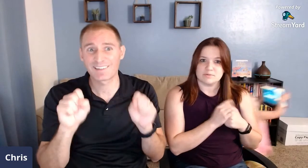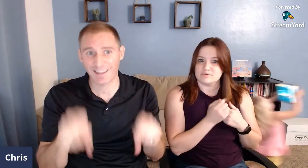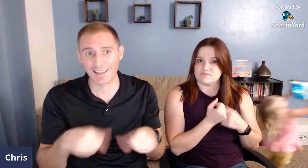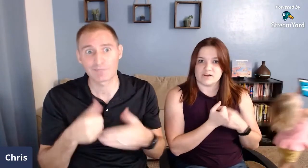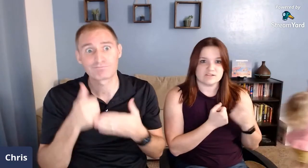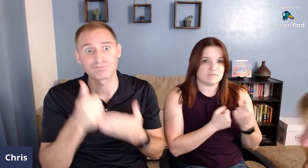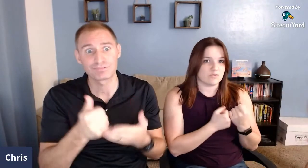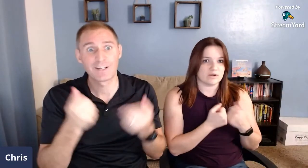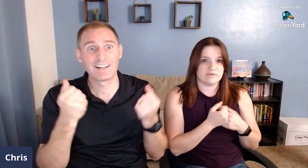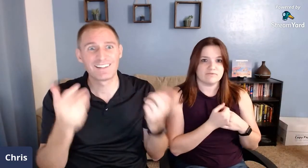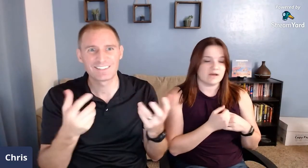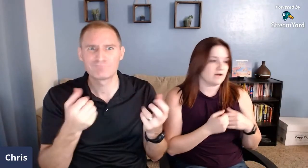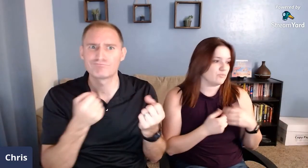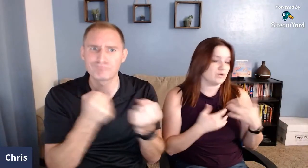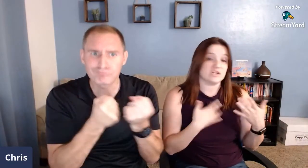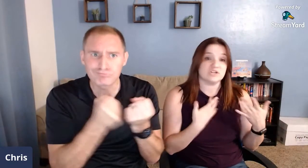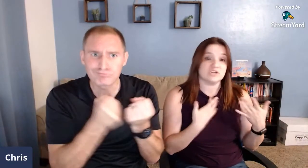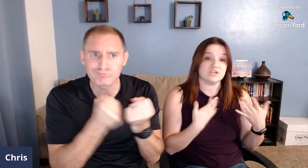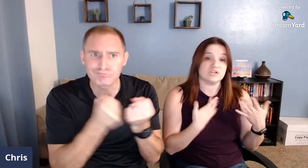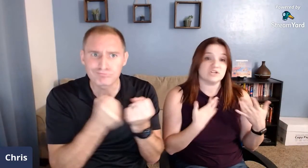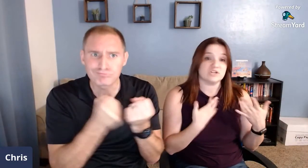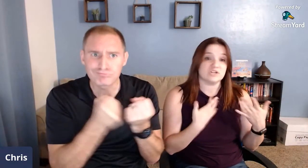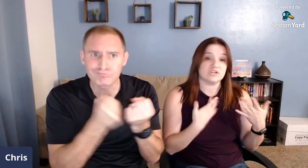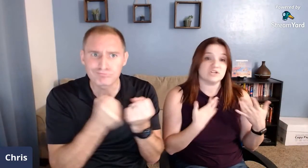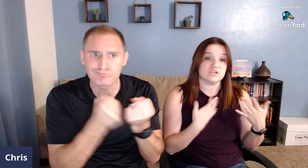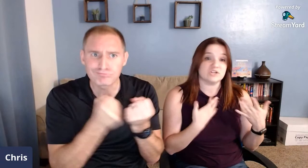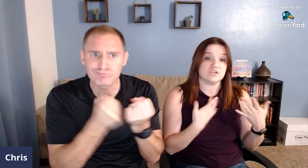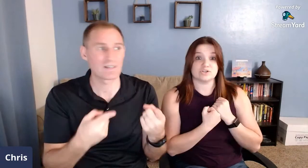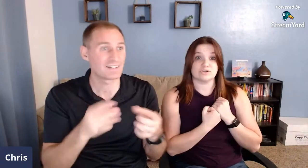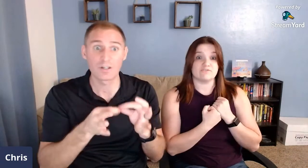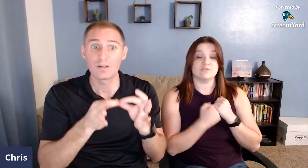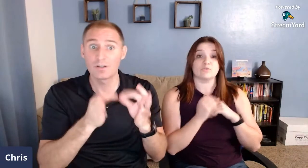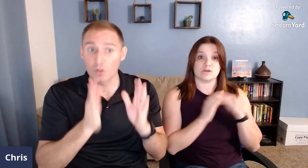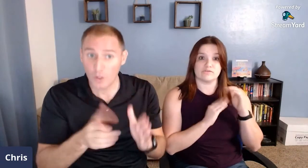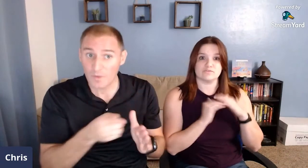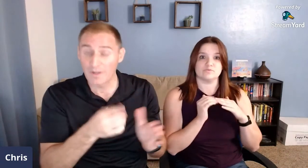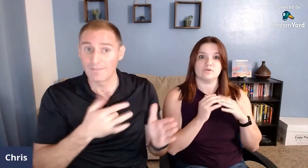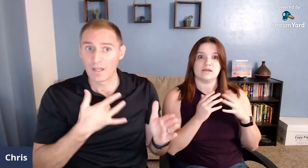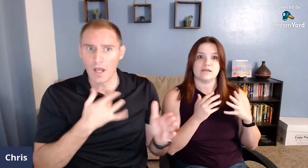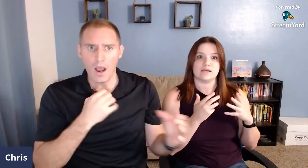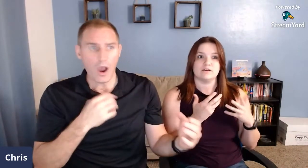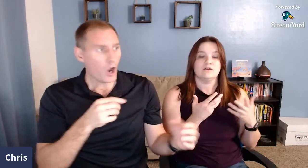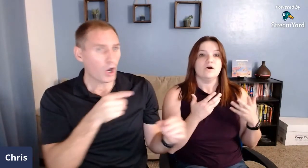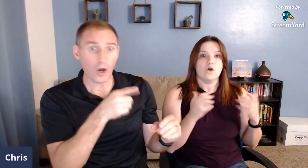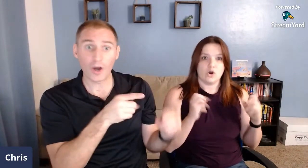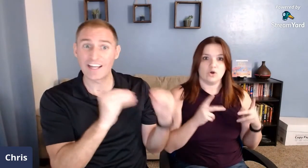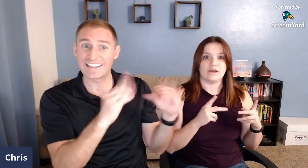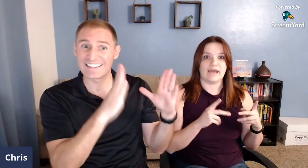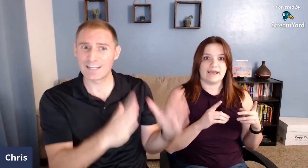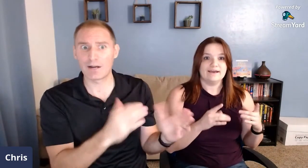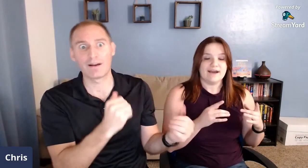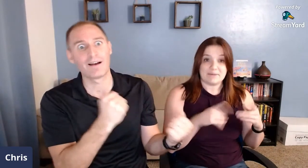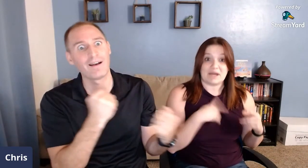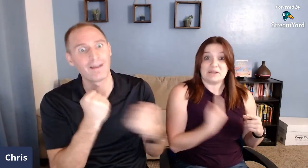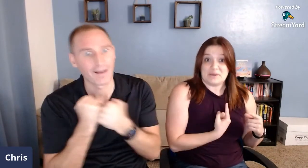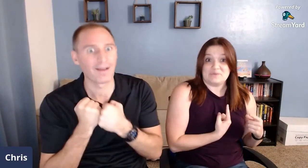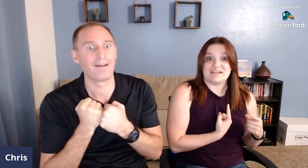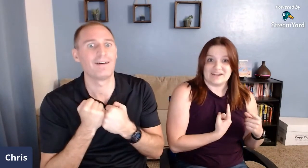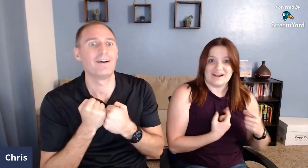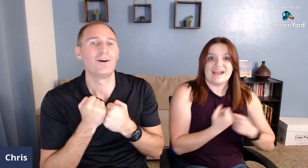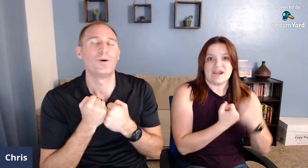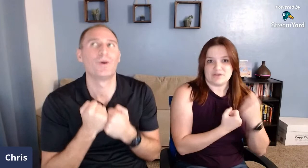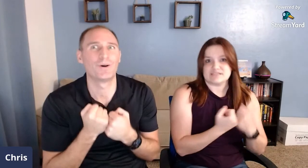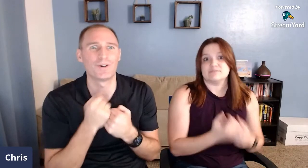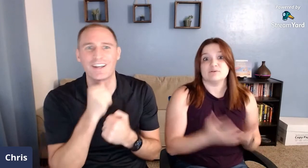your interpreter. Be very supportive. When an supportive a teacher, they feel more comfortable and like, oh, okay, I'm not